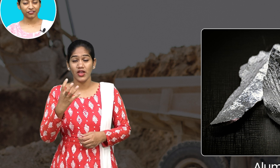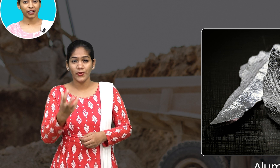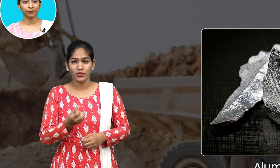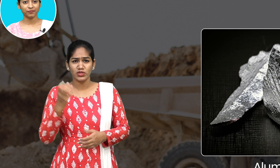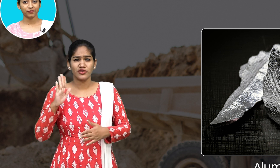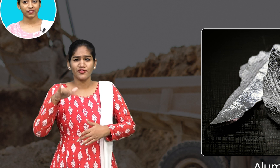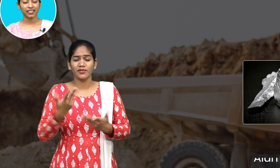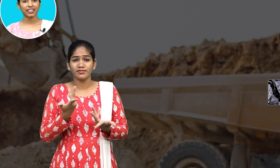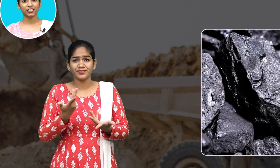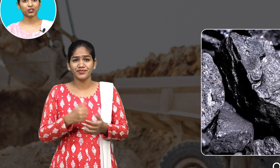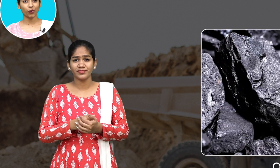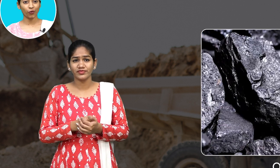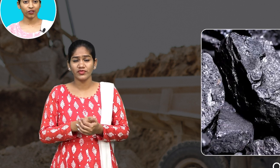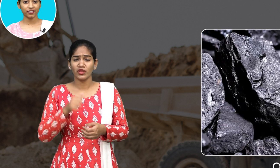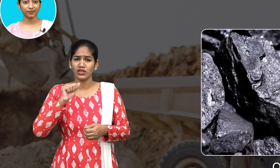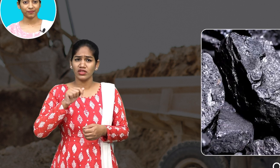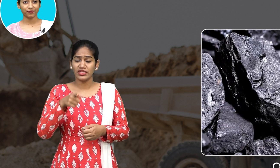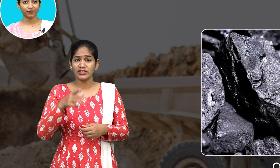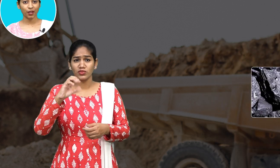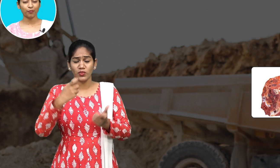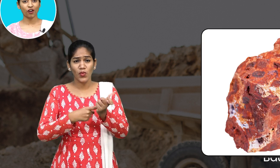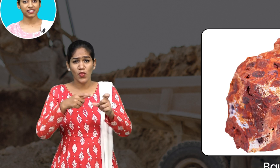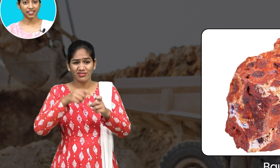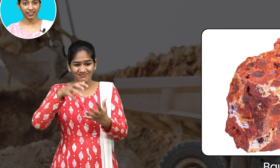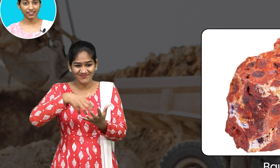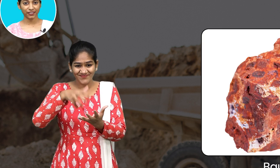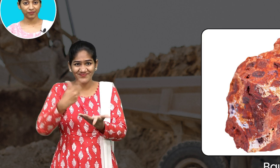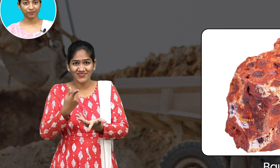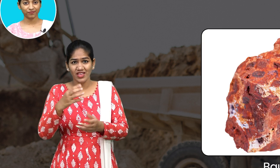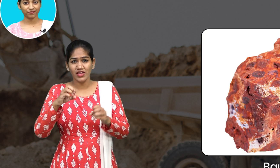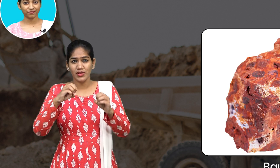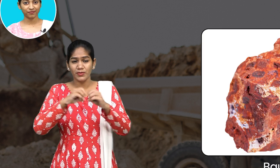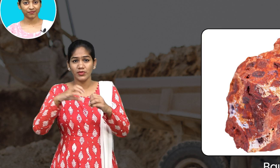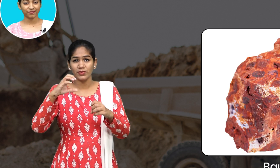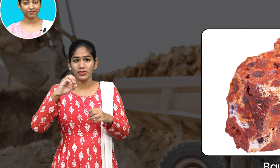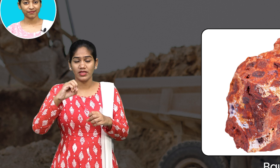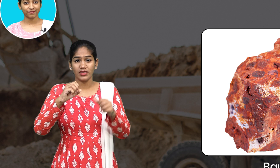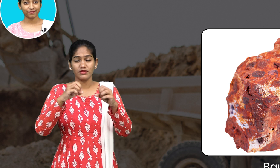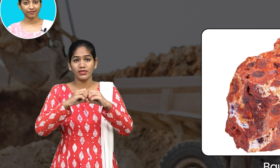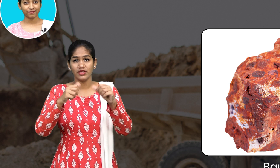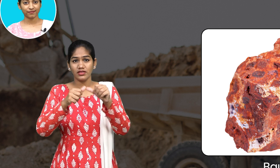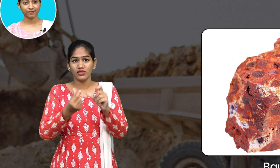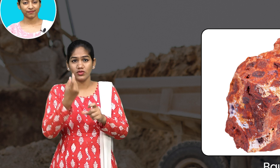obtained from its ore, bauxite,